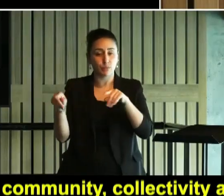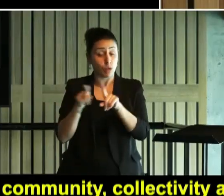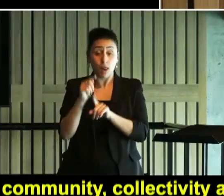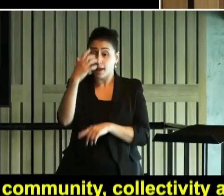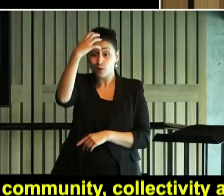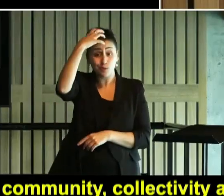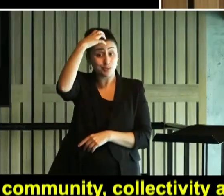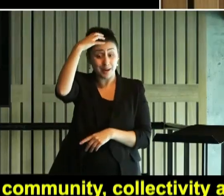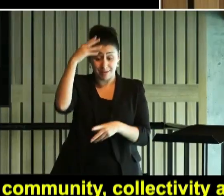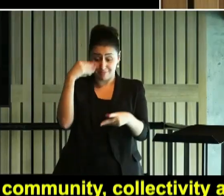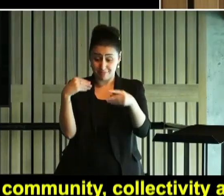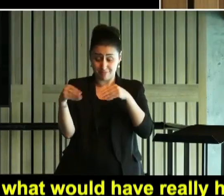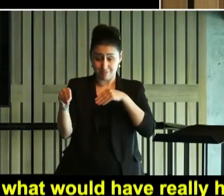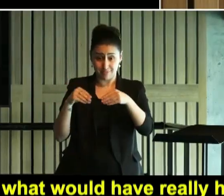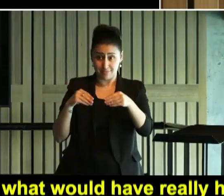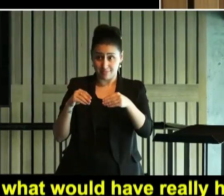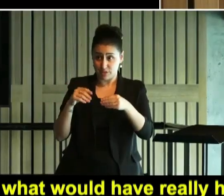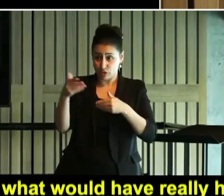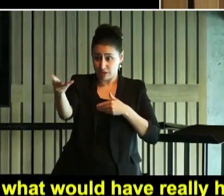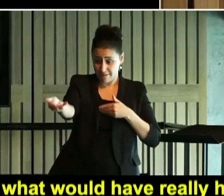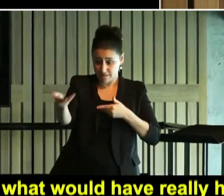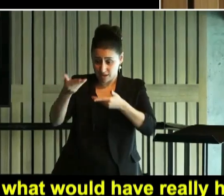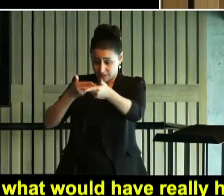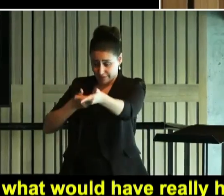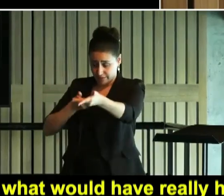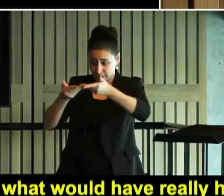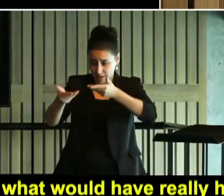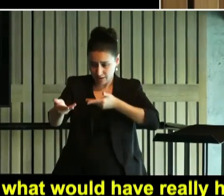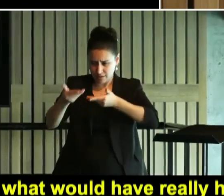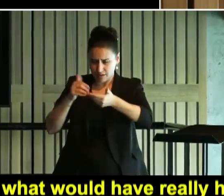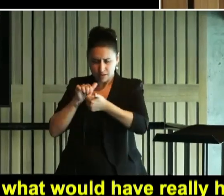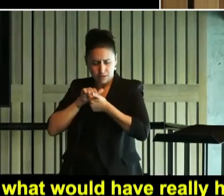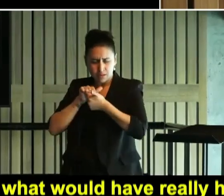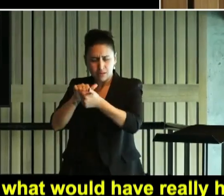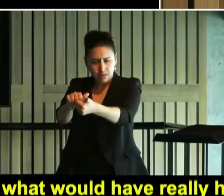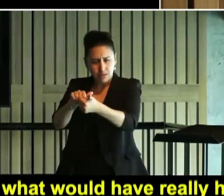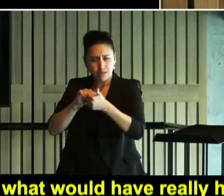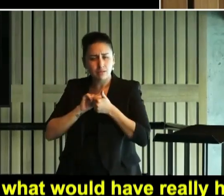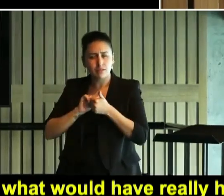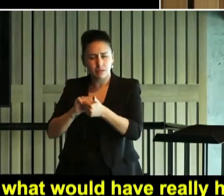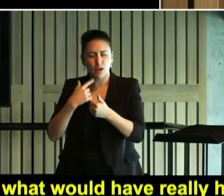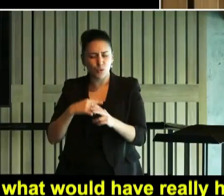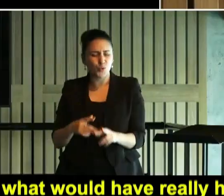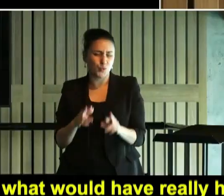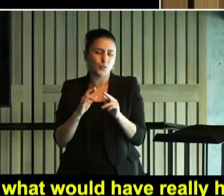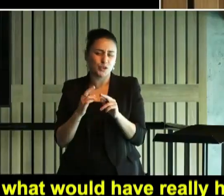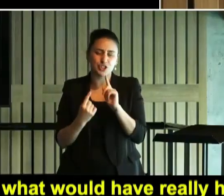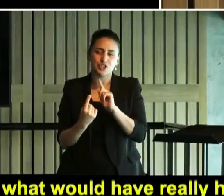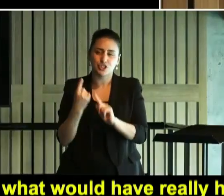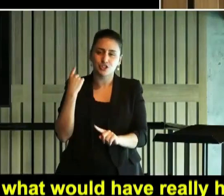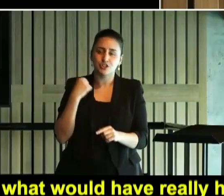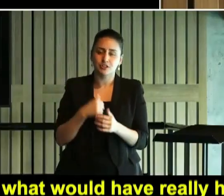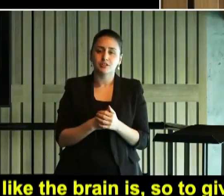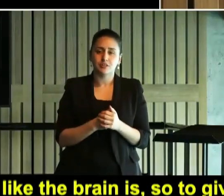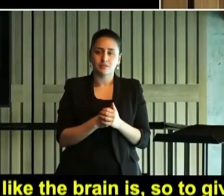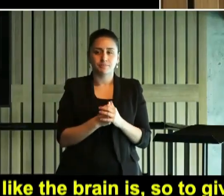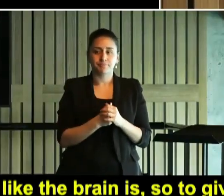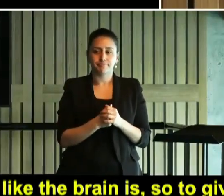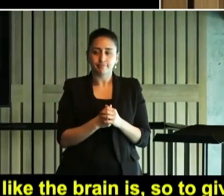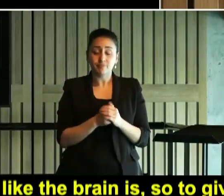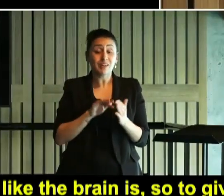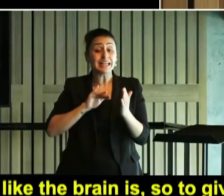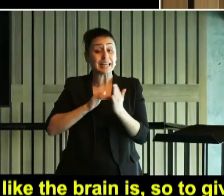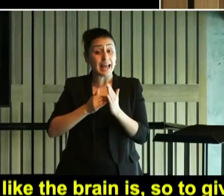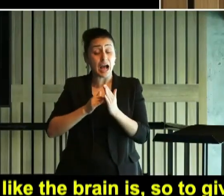So to give and receive form a little bit when you're working in an institutional space or for a big organisation. I think we're